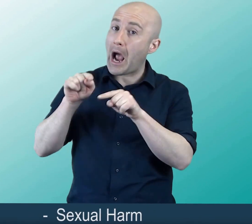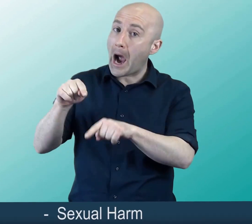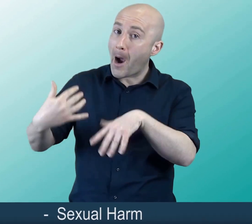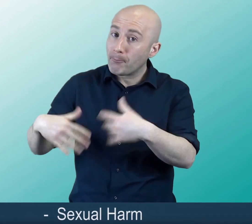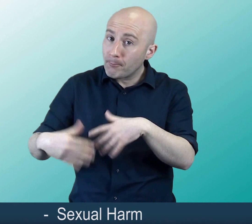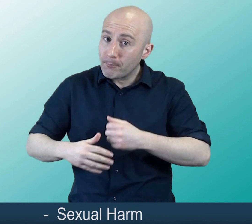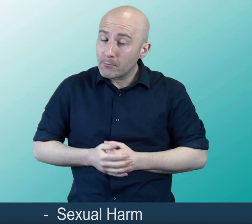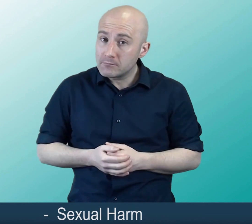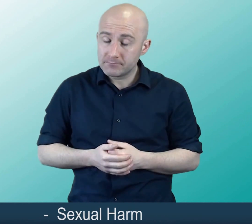sexual harm,